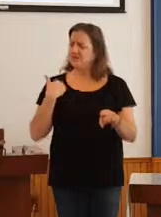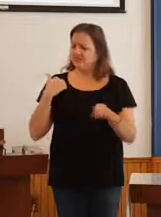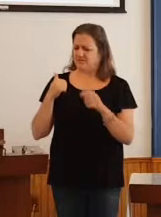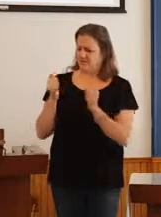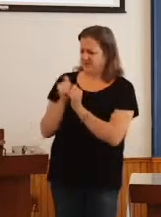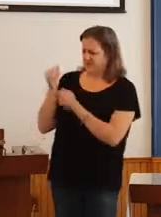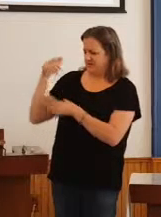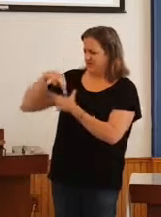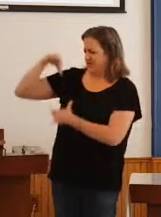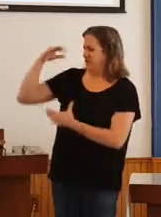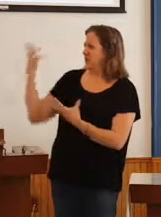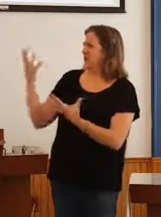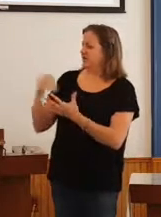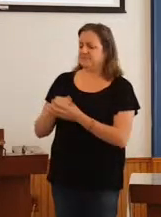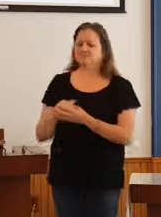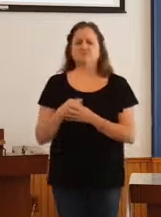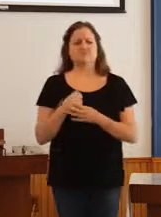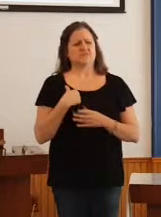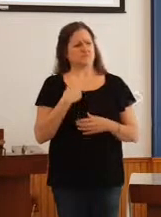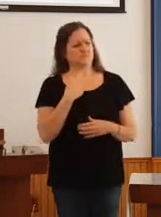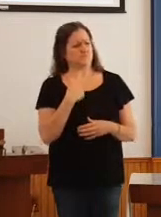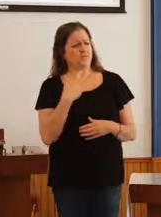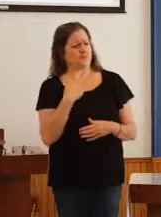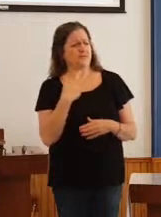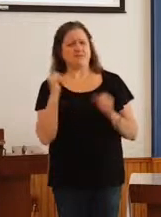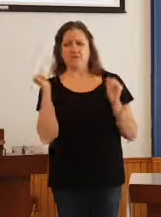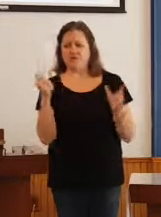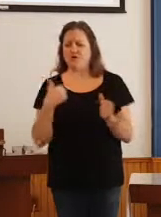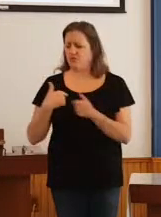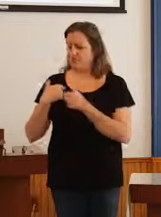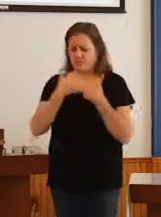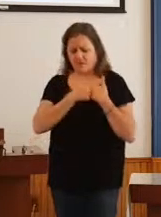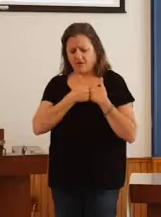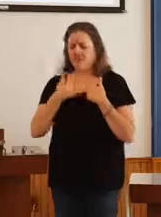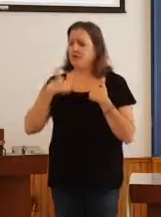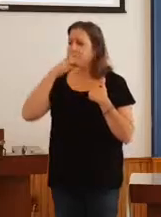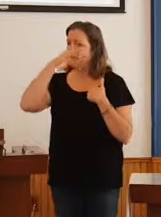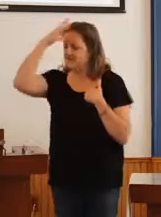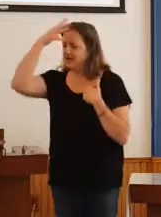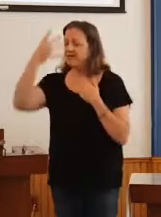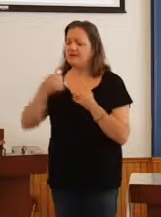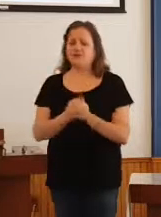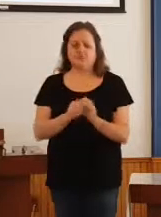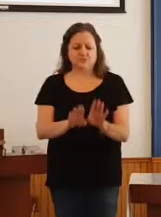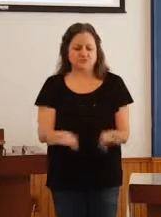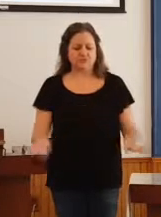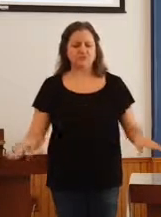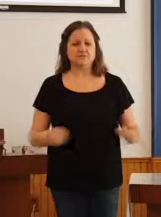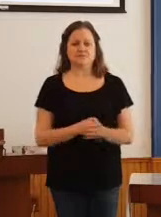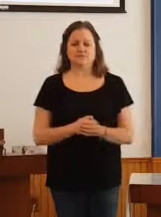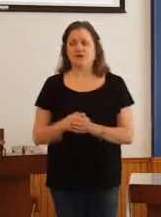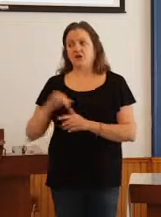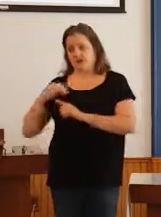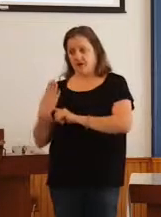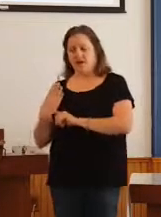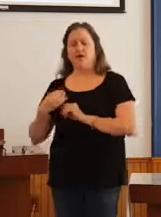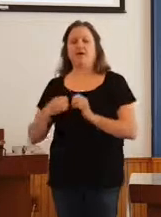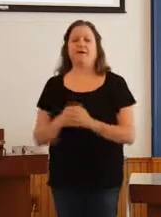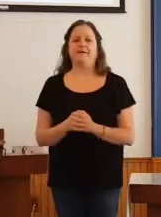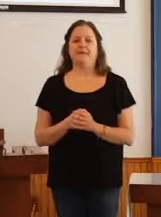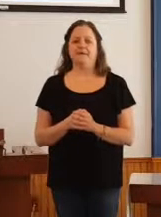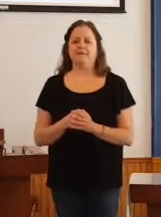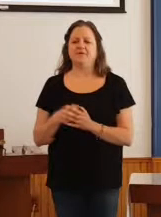Obligations, we all have them, to our partner, to our parents and children, to our job, to